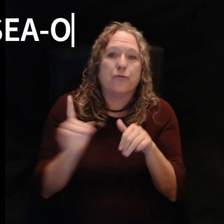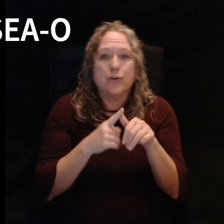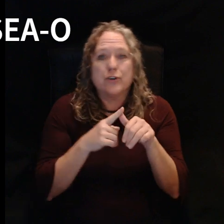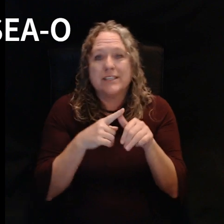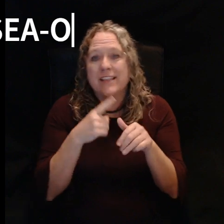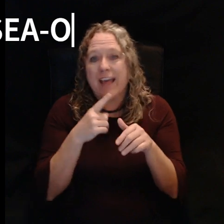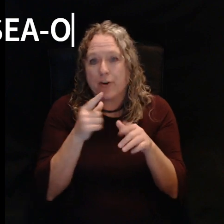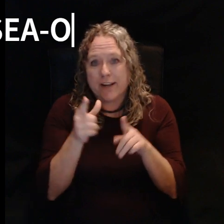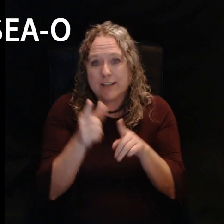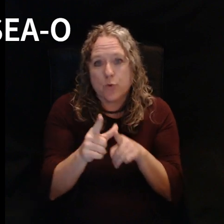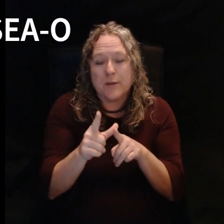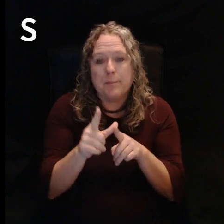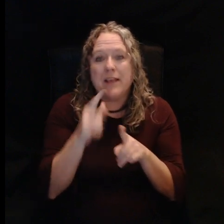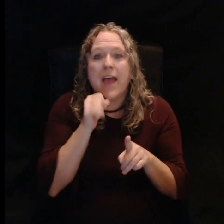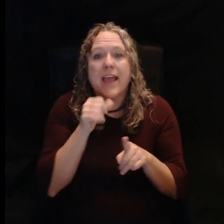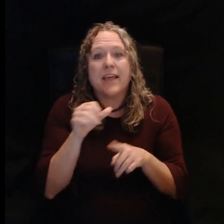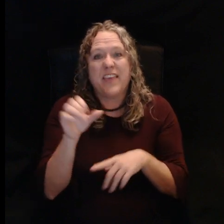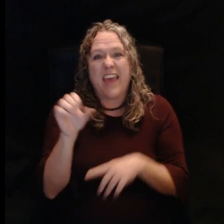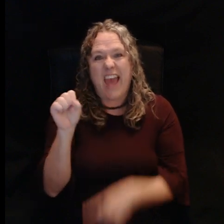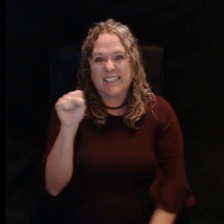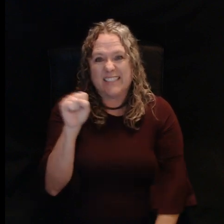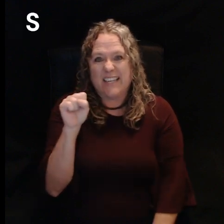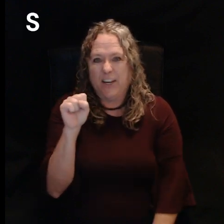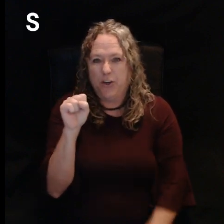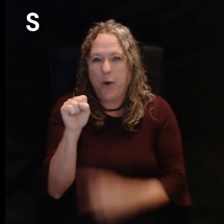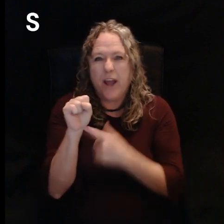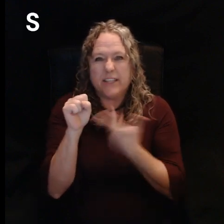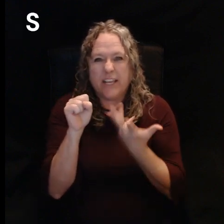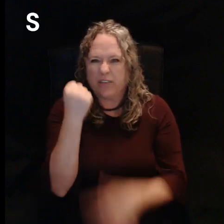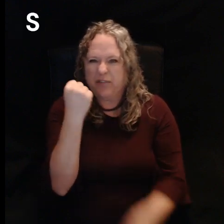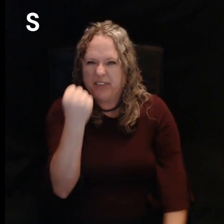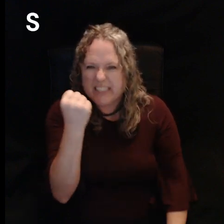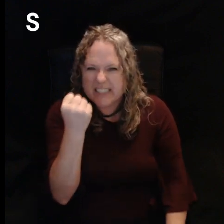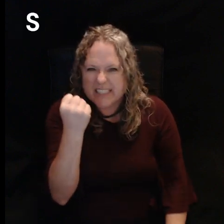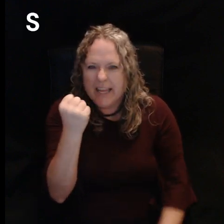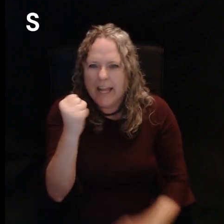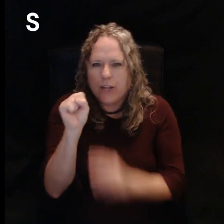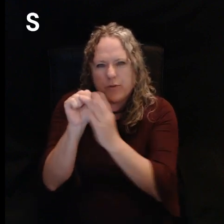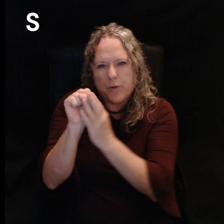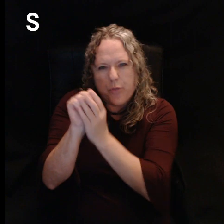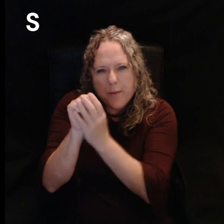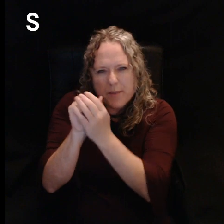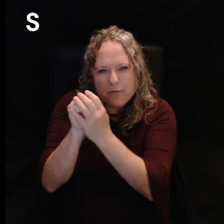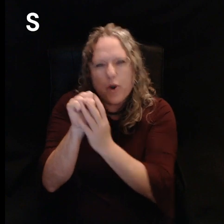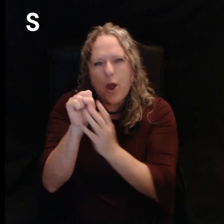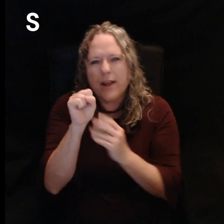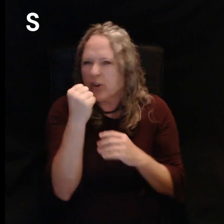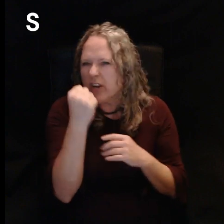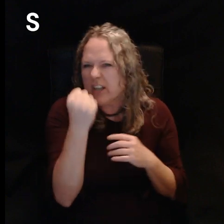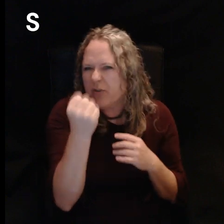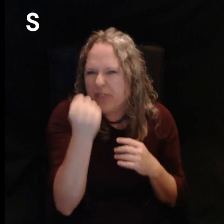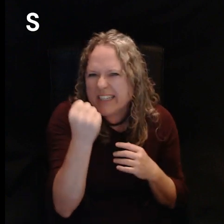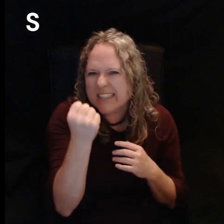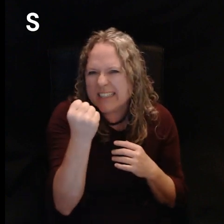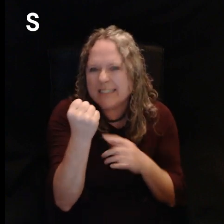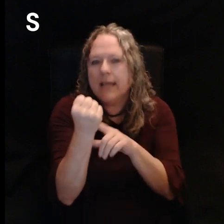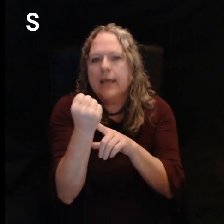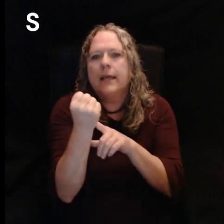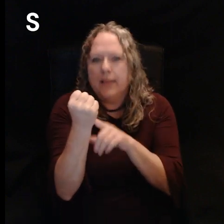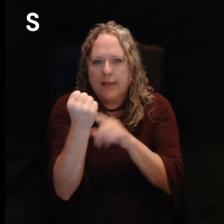first letter is going to be like the S. You know how you take your fist, and you have your thumb in front, and you're going to go fist.